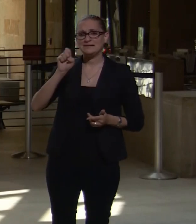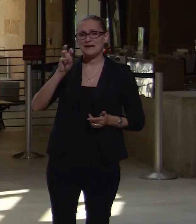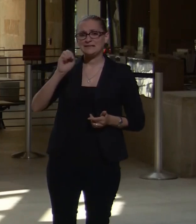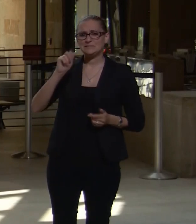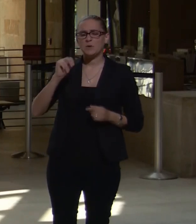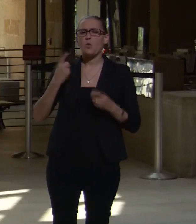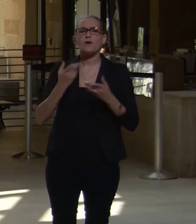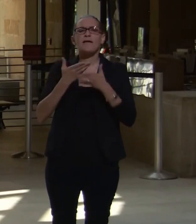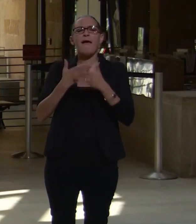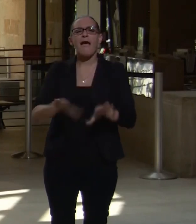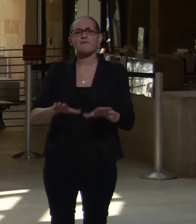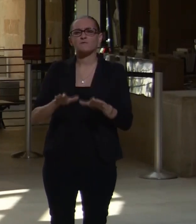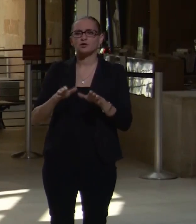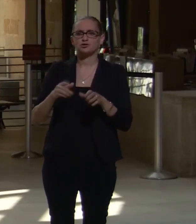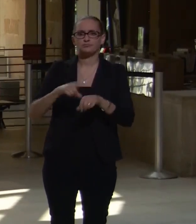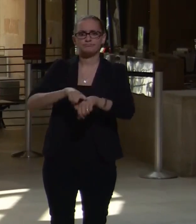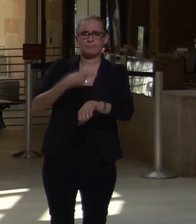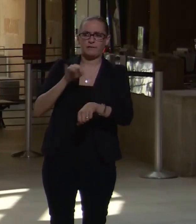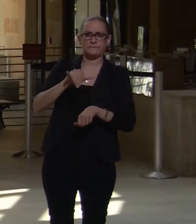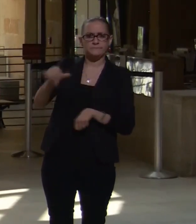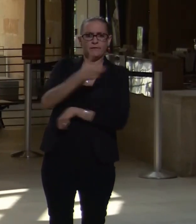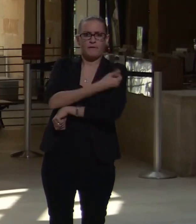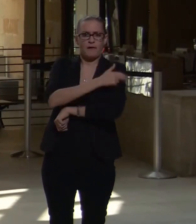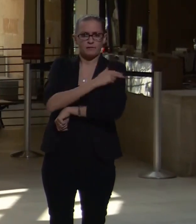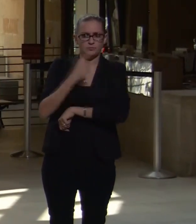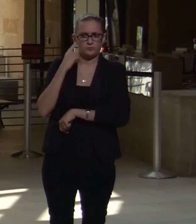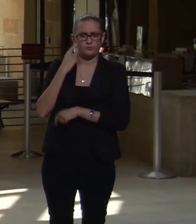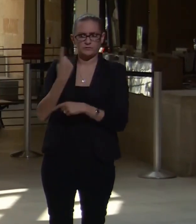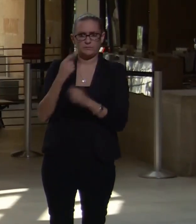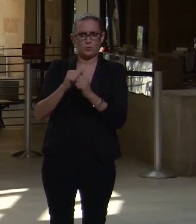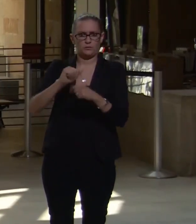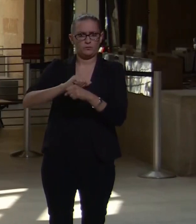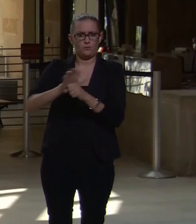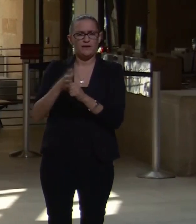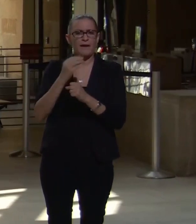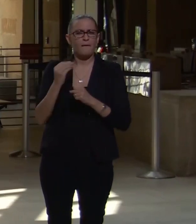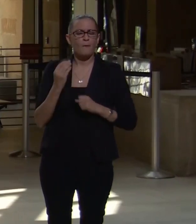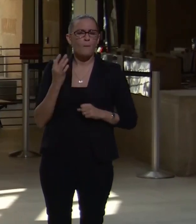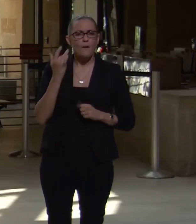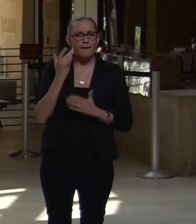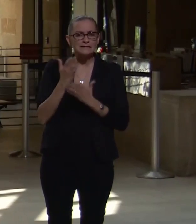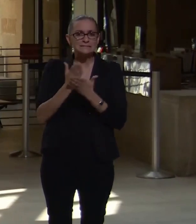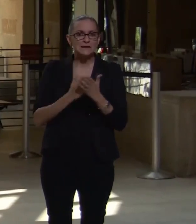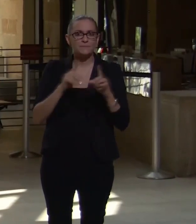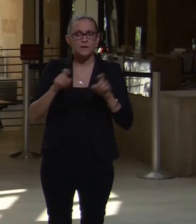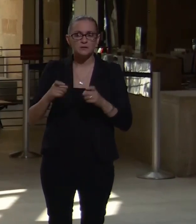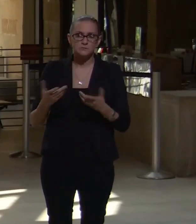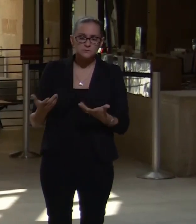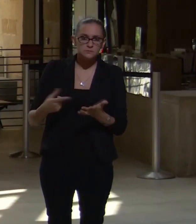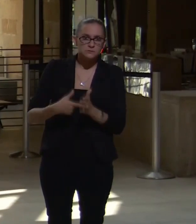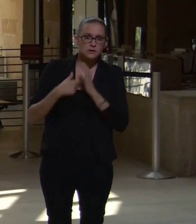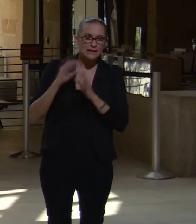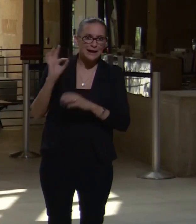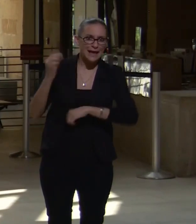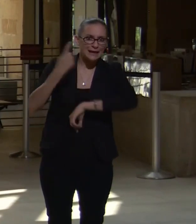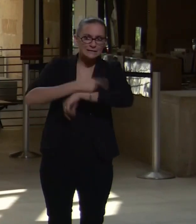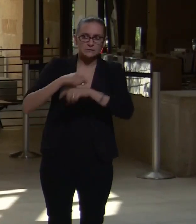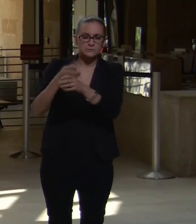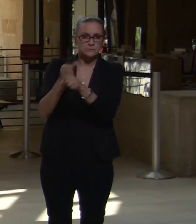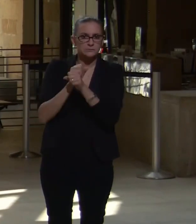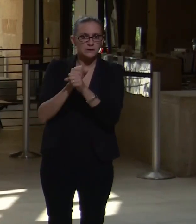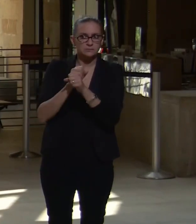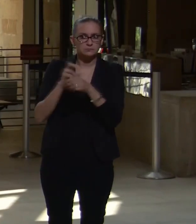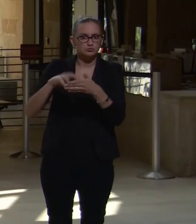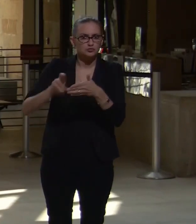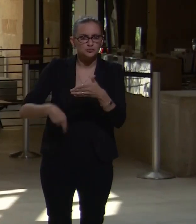for someone who has to be hospitalized for COVID-19? And why are some tests taking 9 days to return as